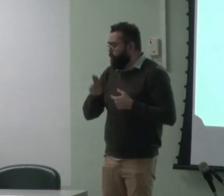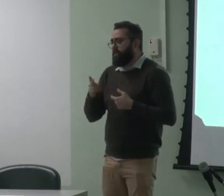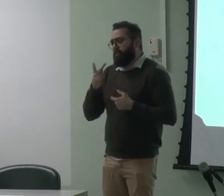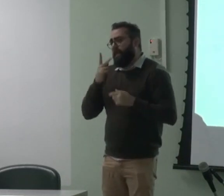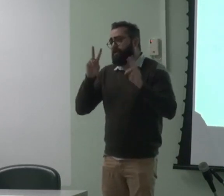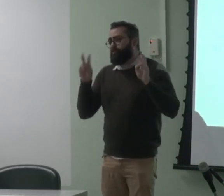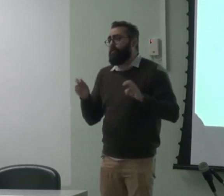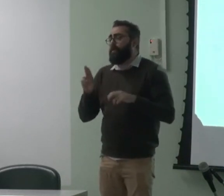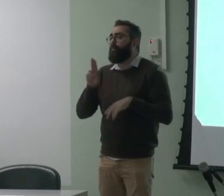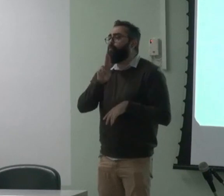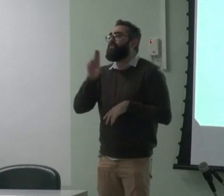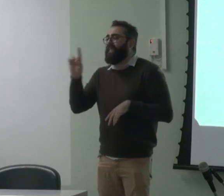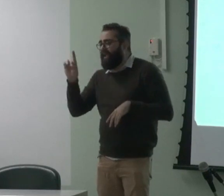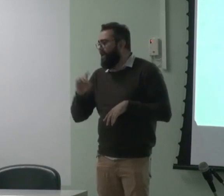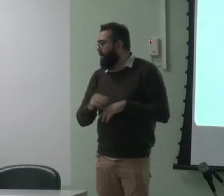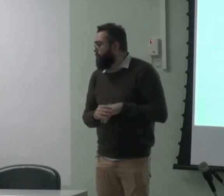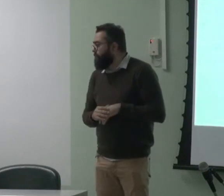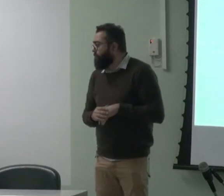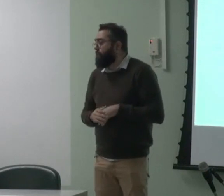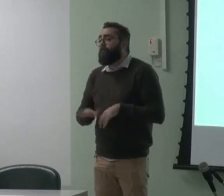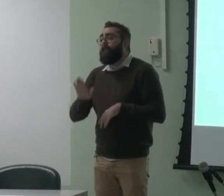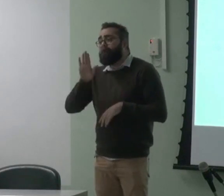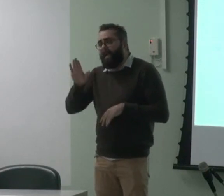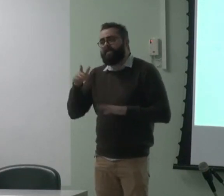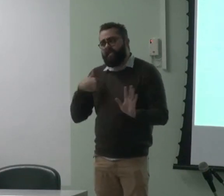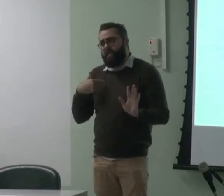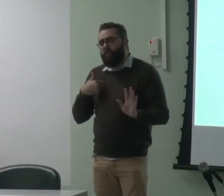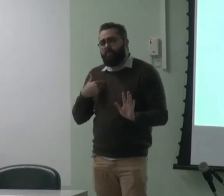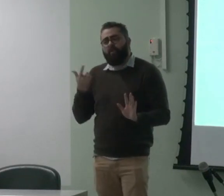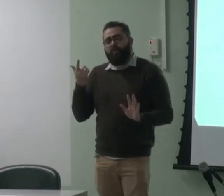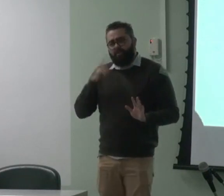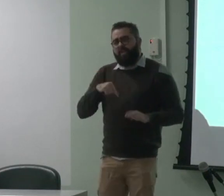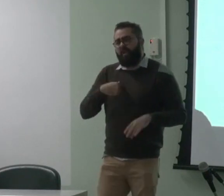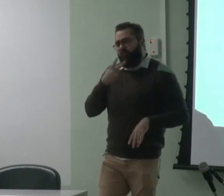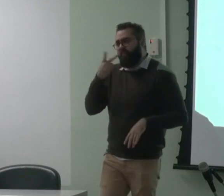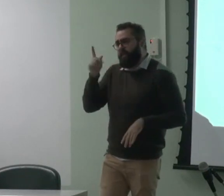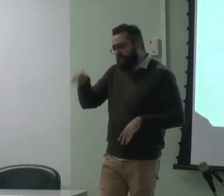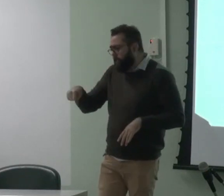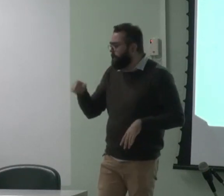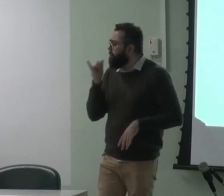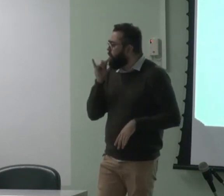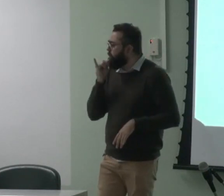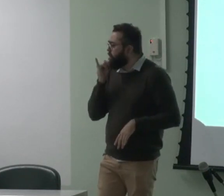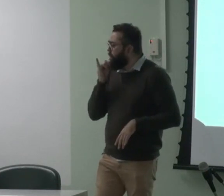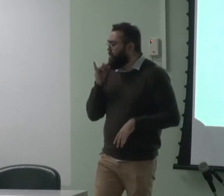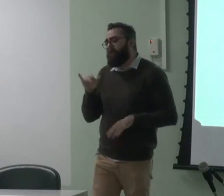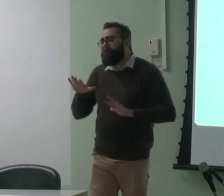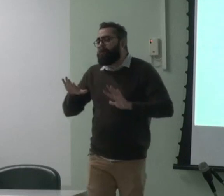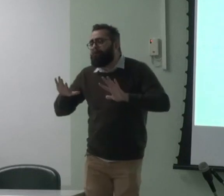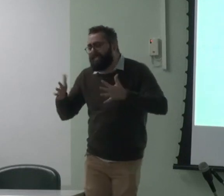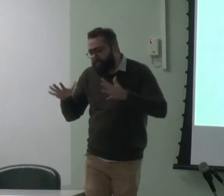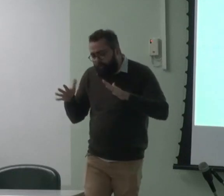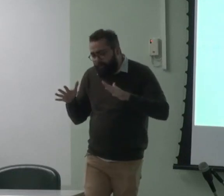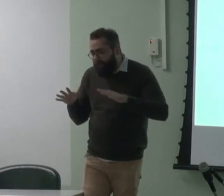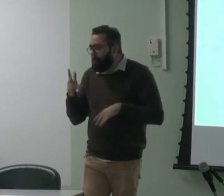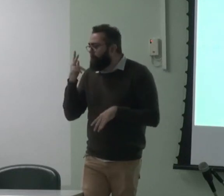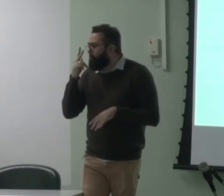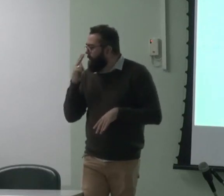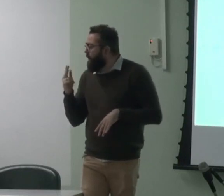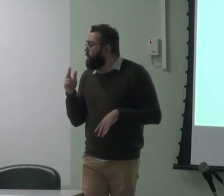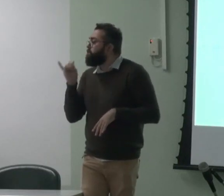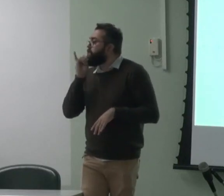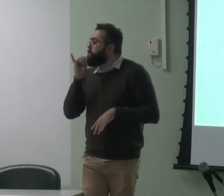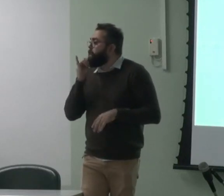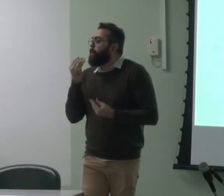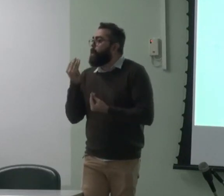definitely. But I would also dare to say that it's sort of like loosely pointing out